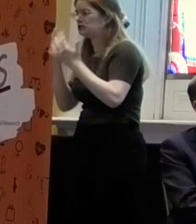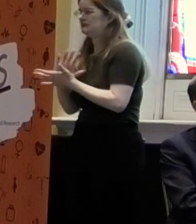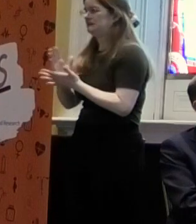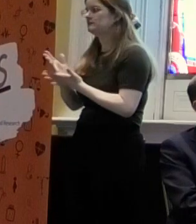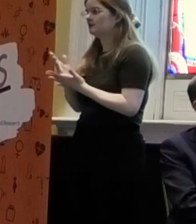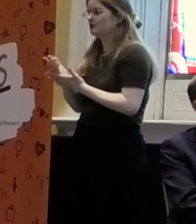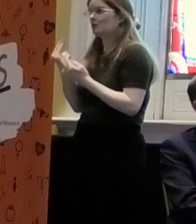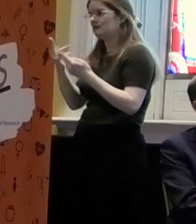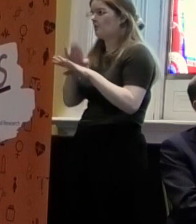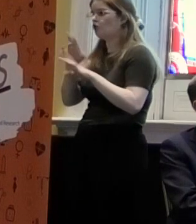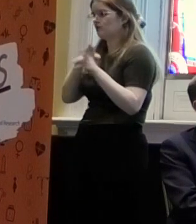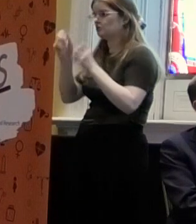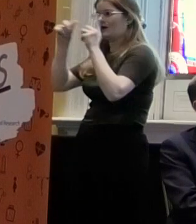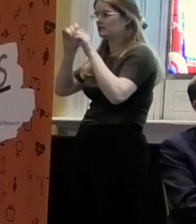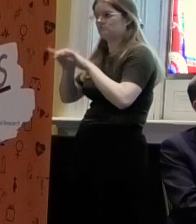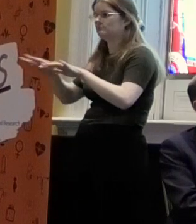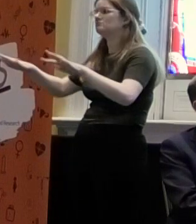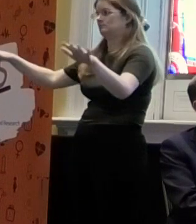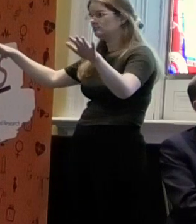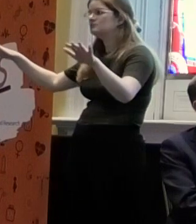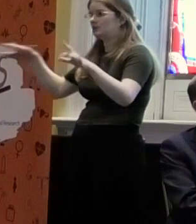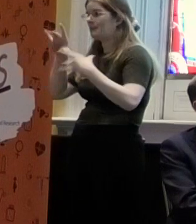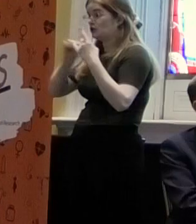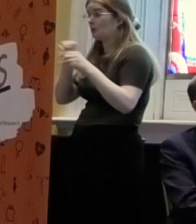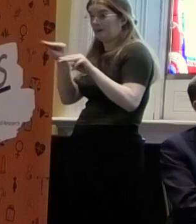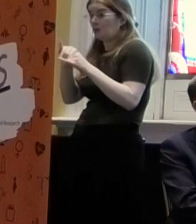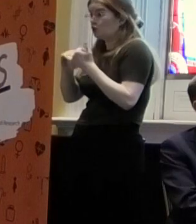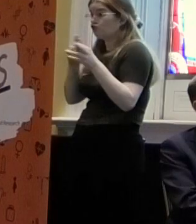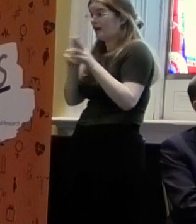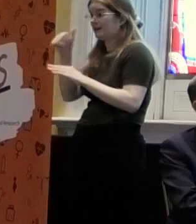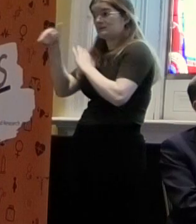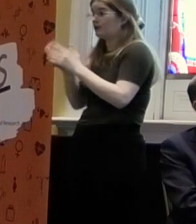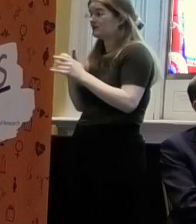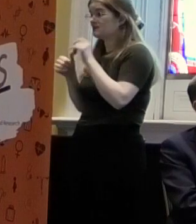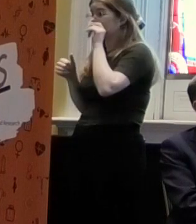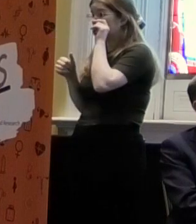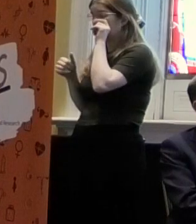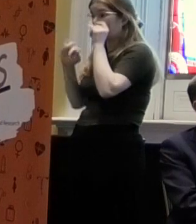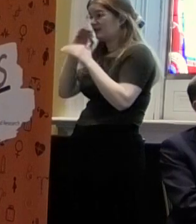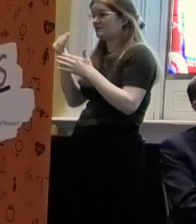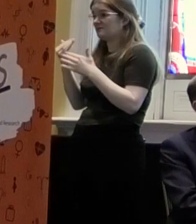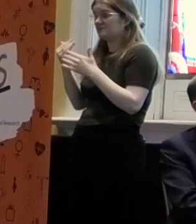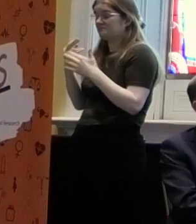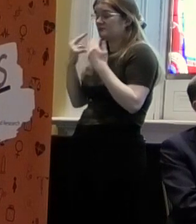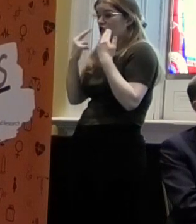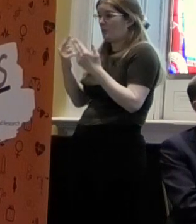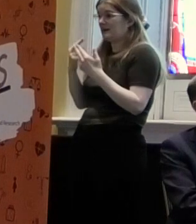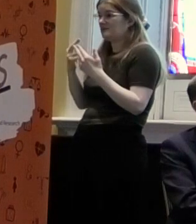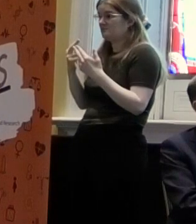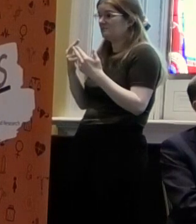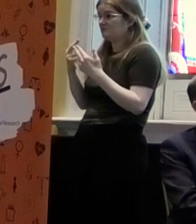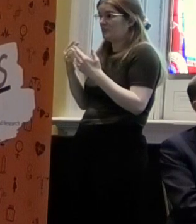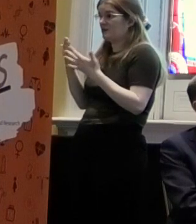has found this. So getting that awareness to people who don't deal with the disease on a day-to-day basis, but may